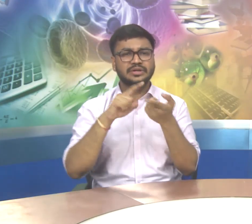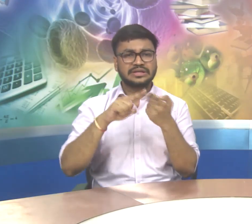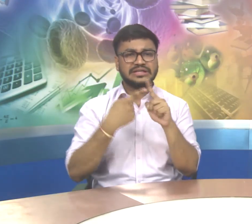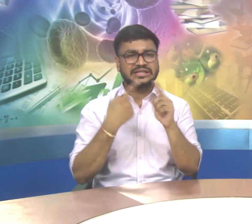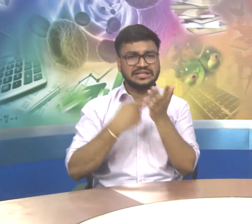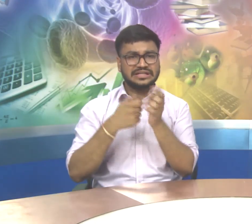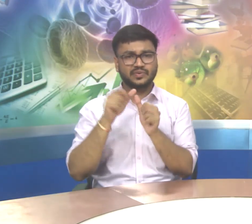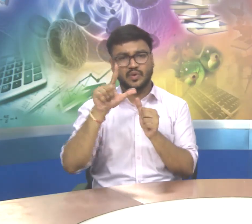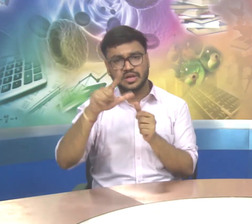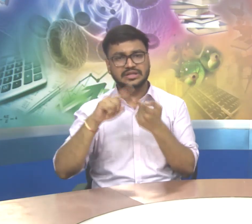Next is petroleum.